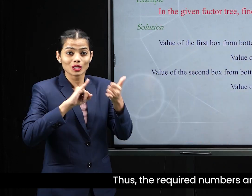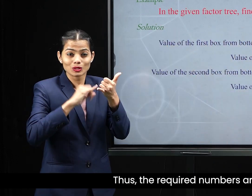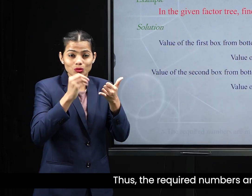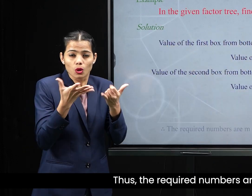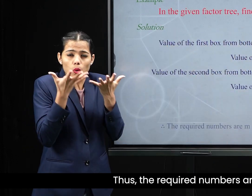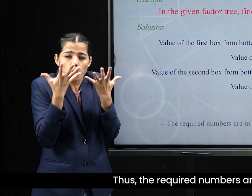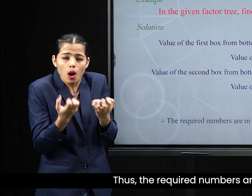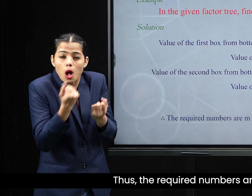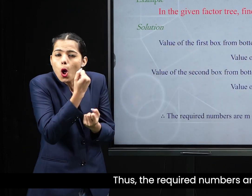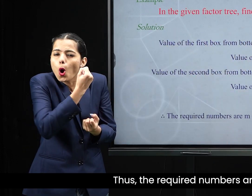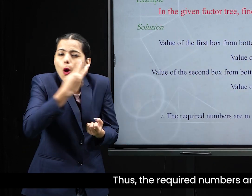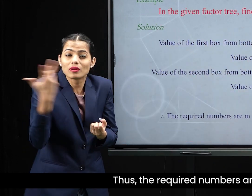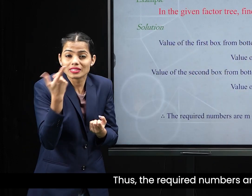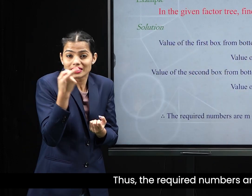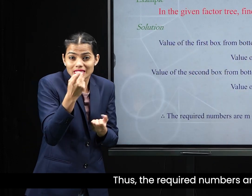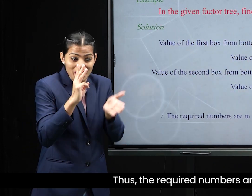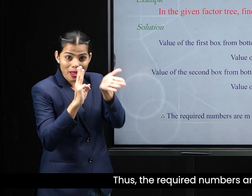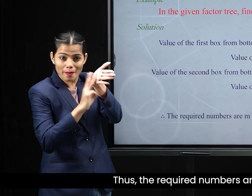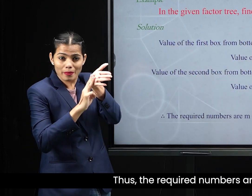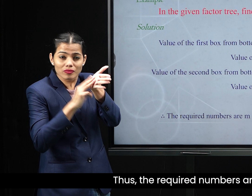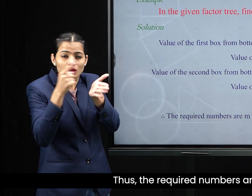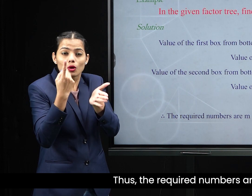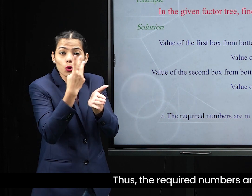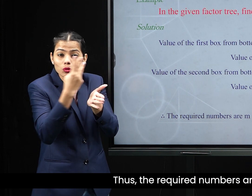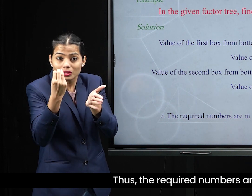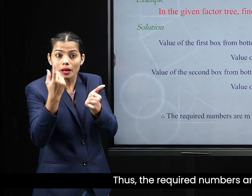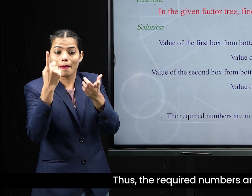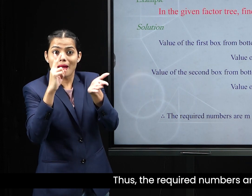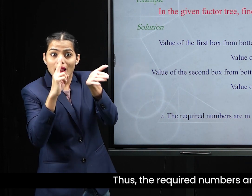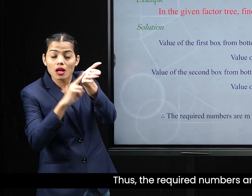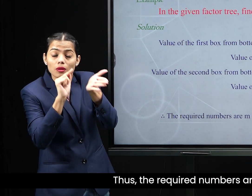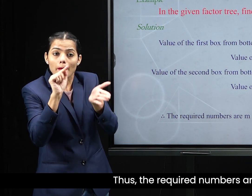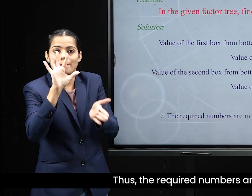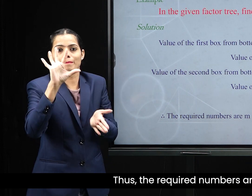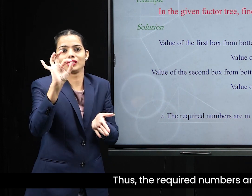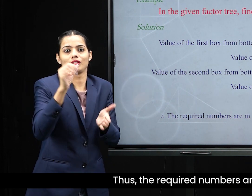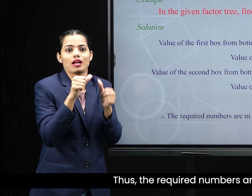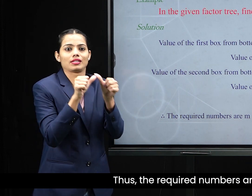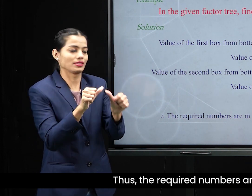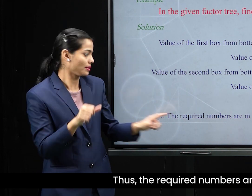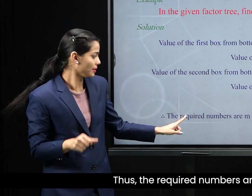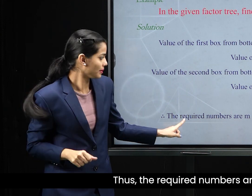Thus, the required numbers are m is equal to 300, n is equal to 50.